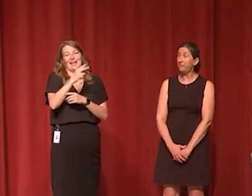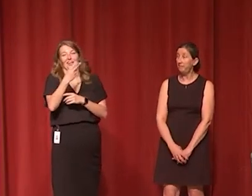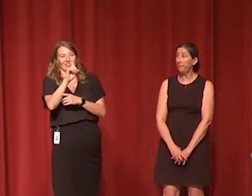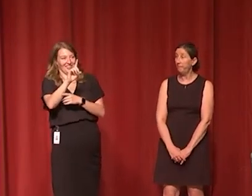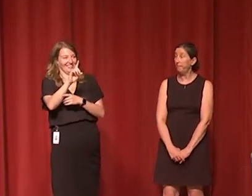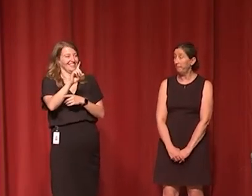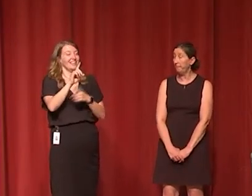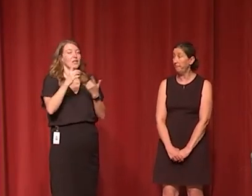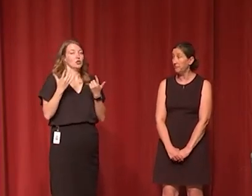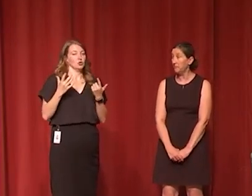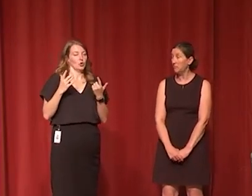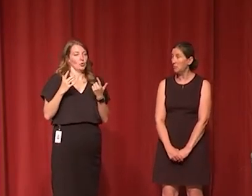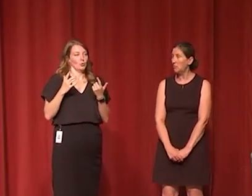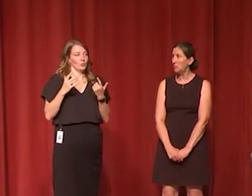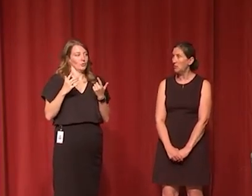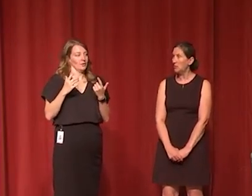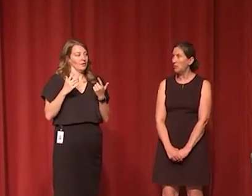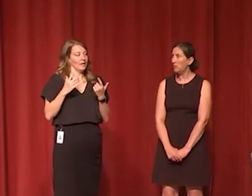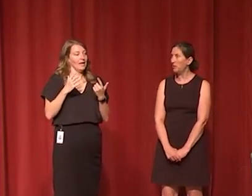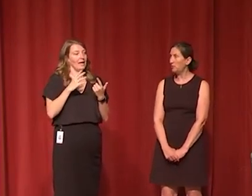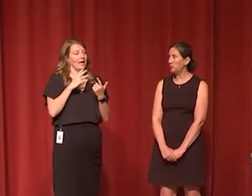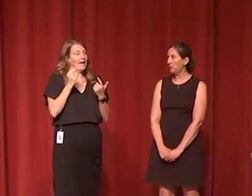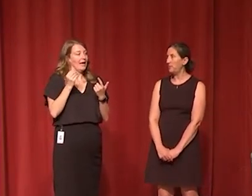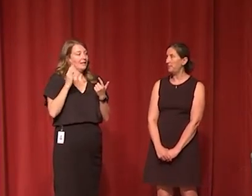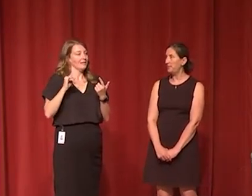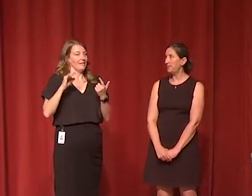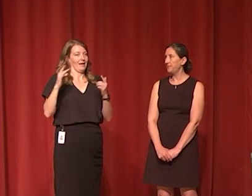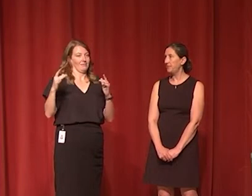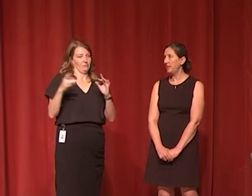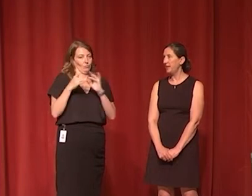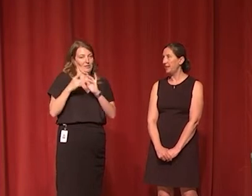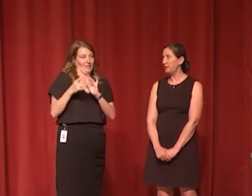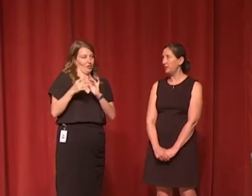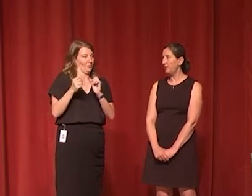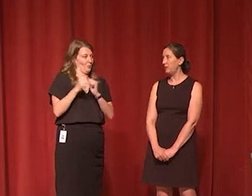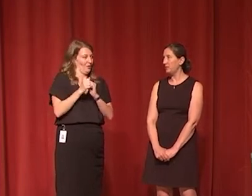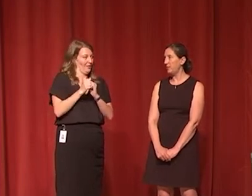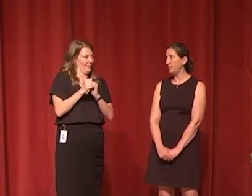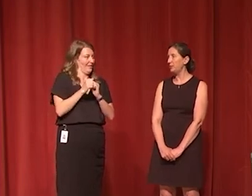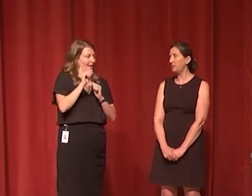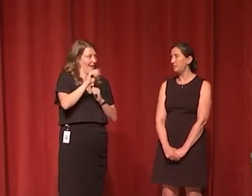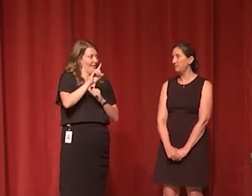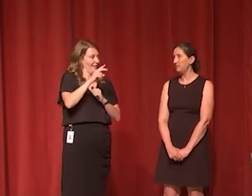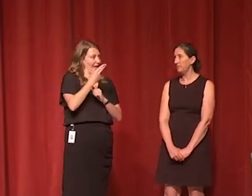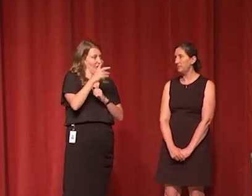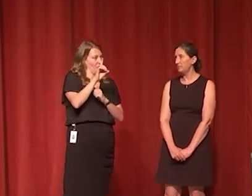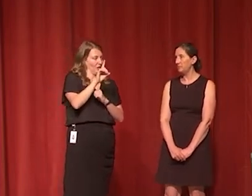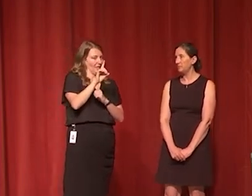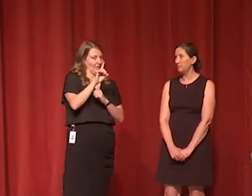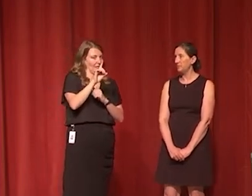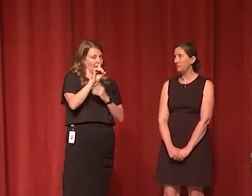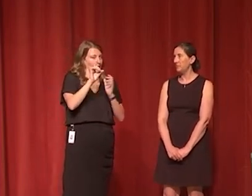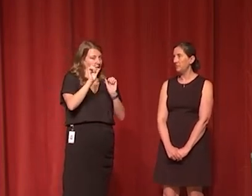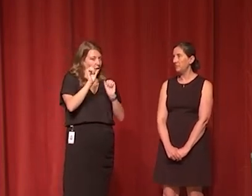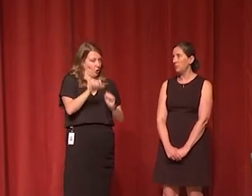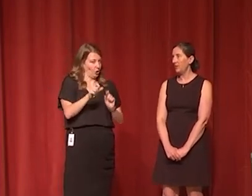ADHD and relationship between Alzheimer's and medications for ADHD, like the